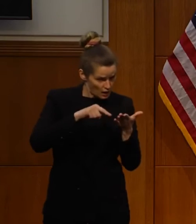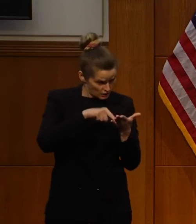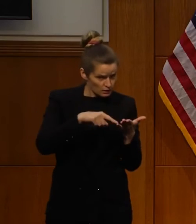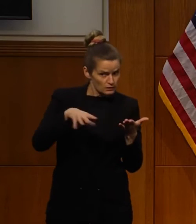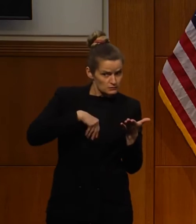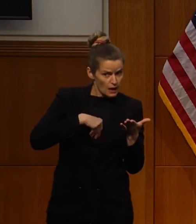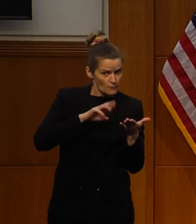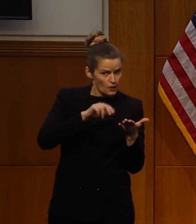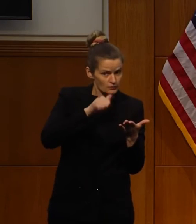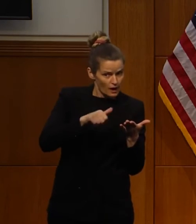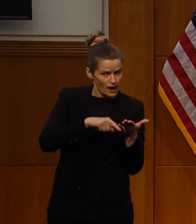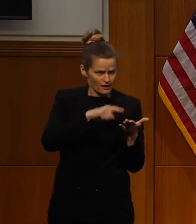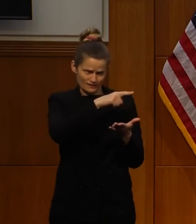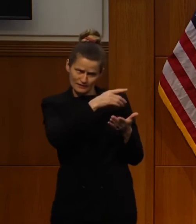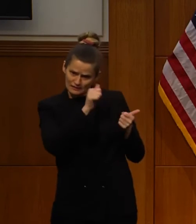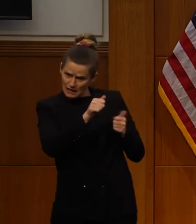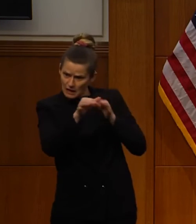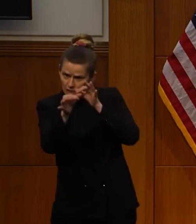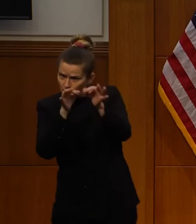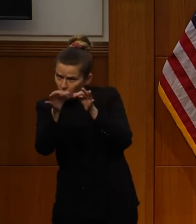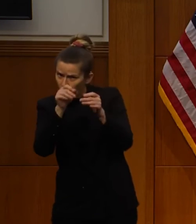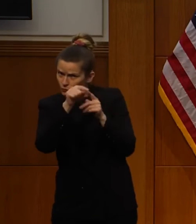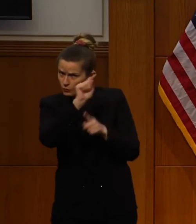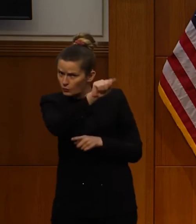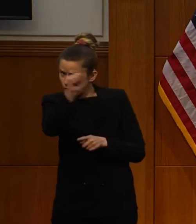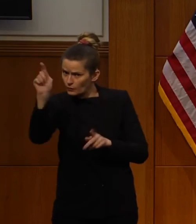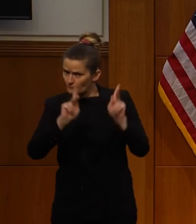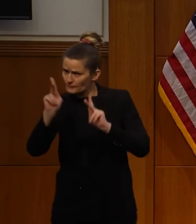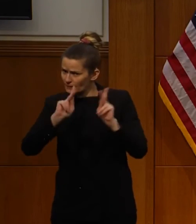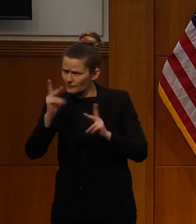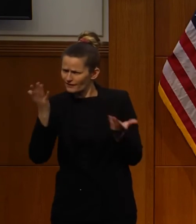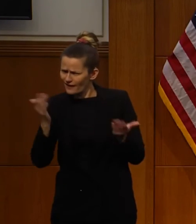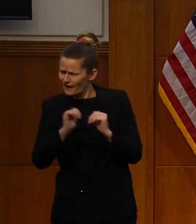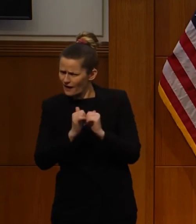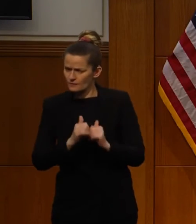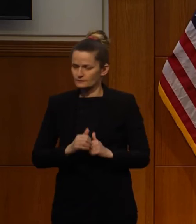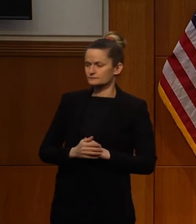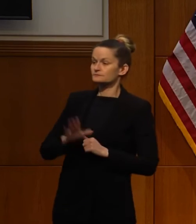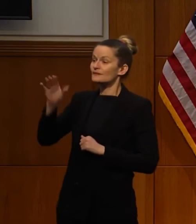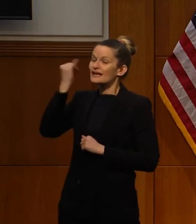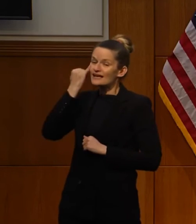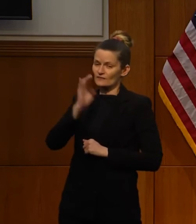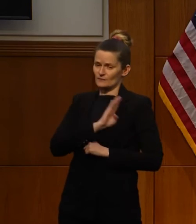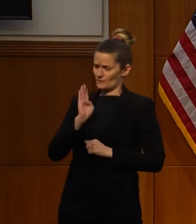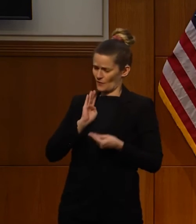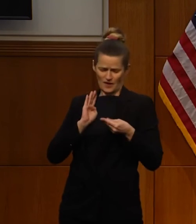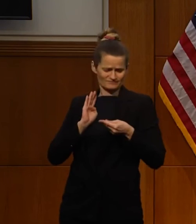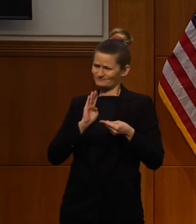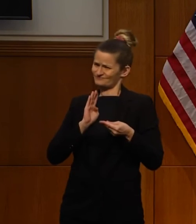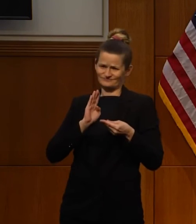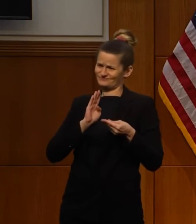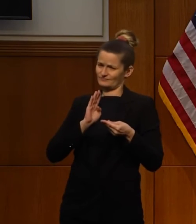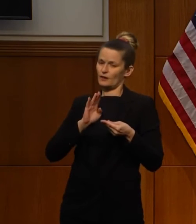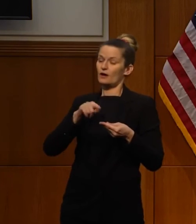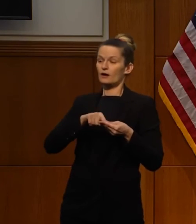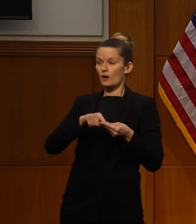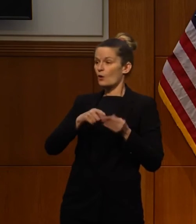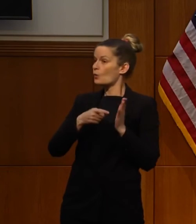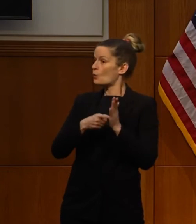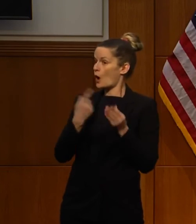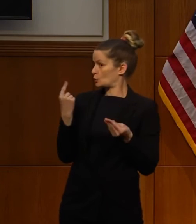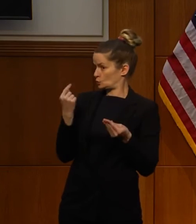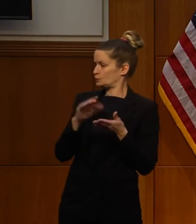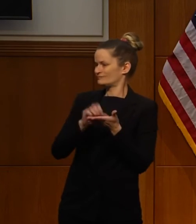So if the electoral board decides to not count your provisional ballot, they are required to send you a mailing